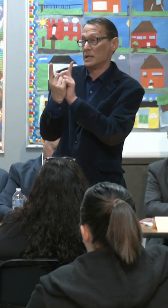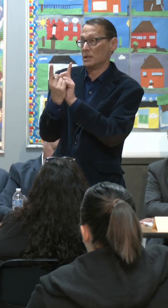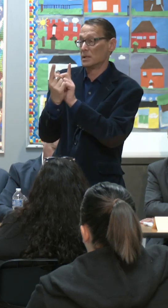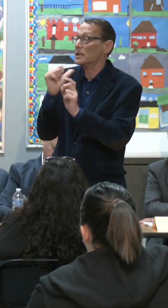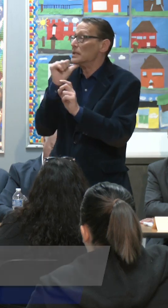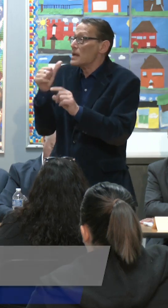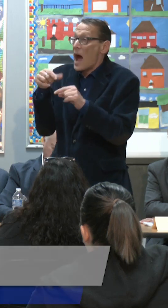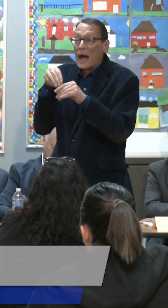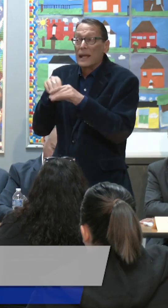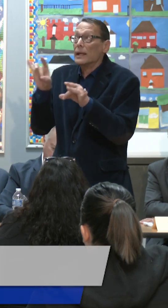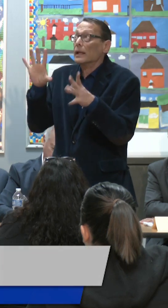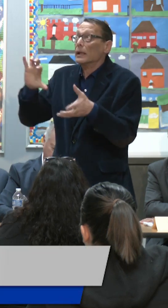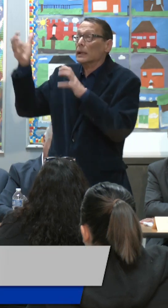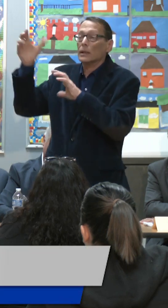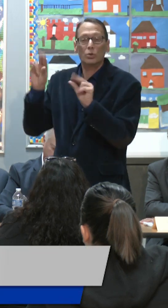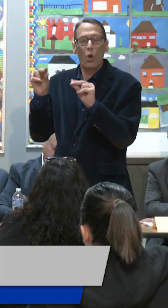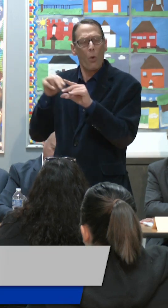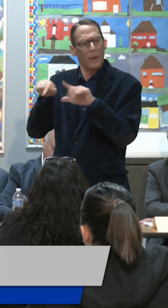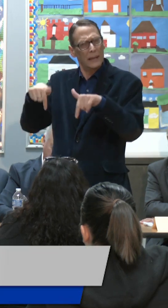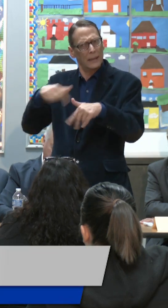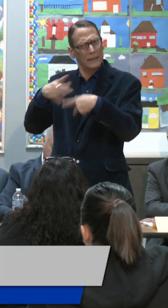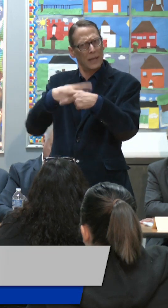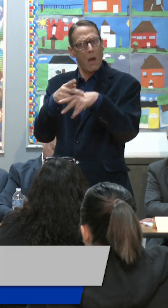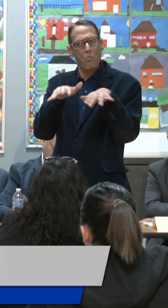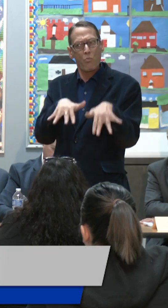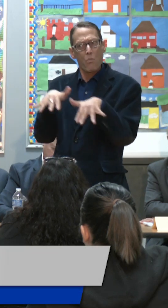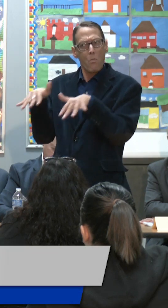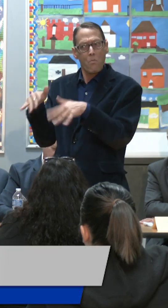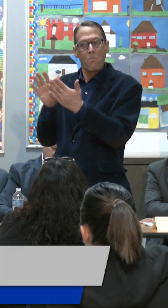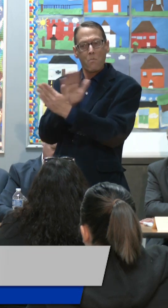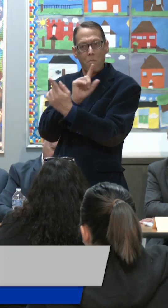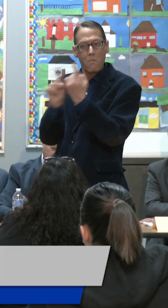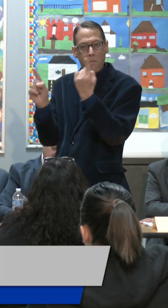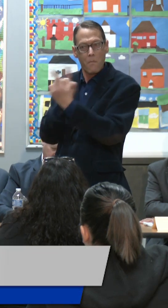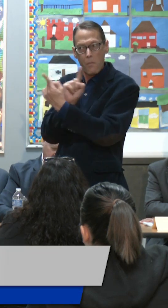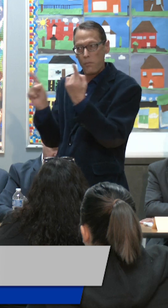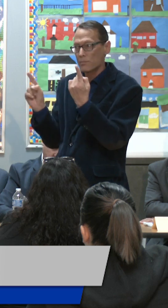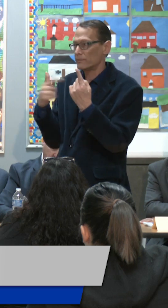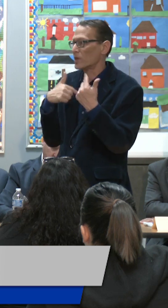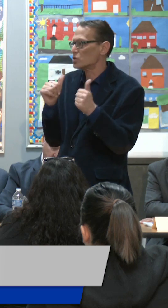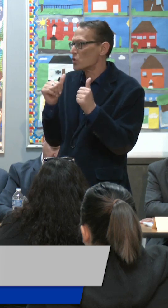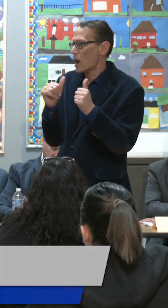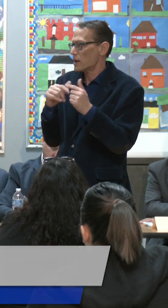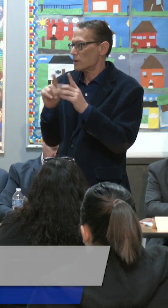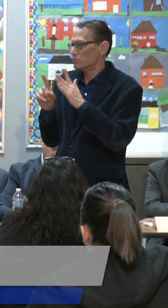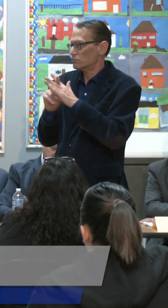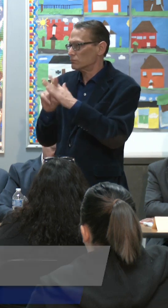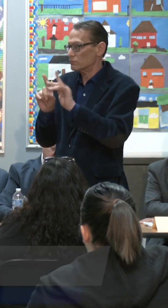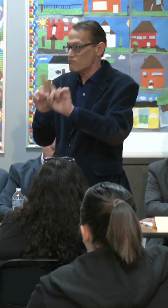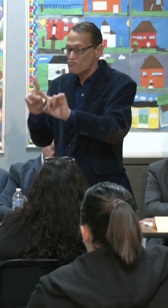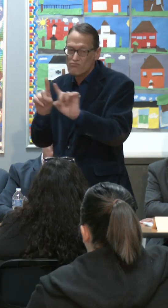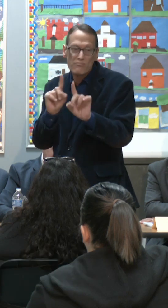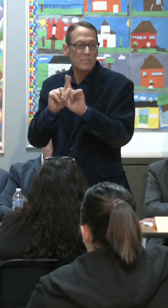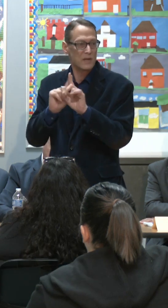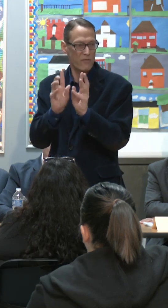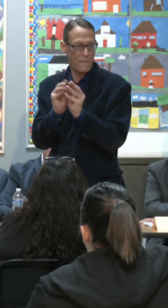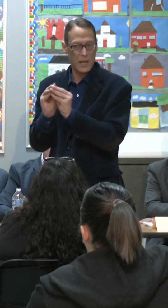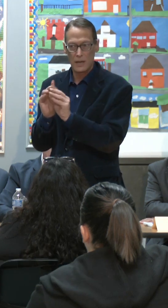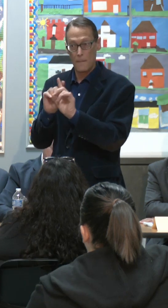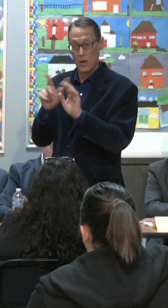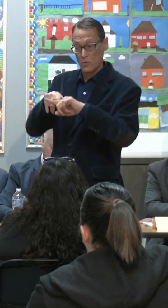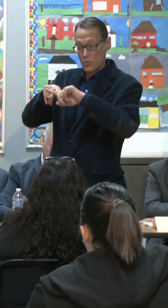able to get back up online. You can look and go in every 24 hours, it's refreshed. You can look in and geofence any